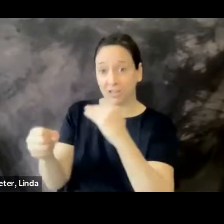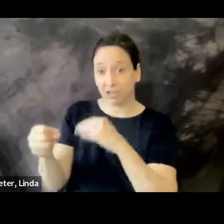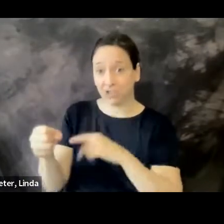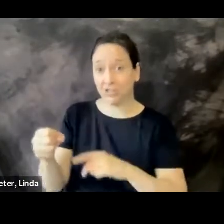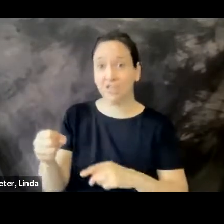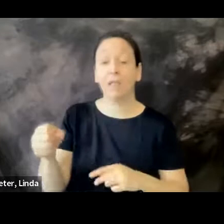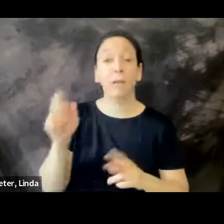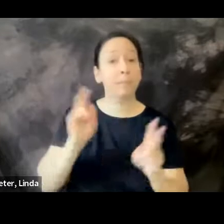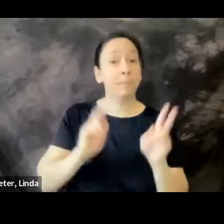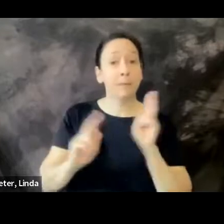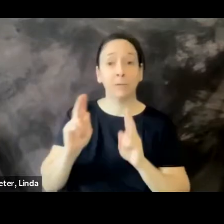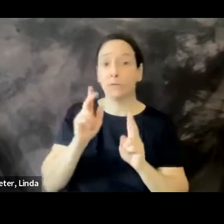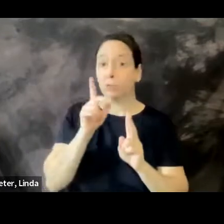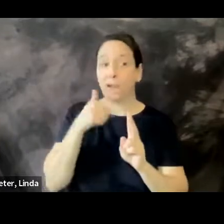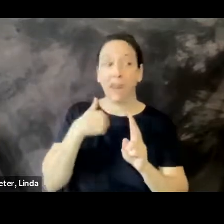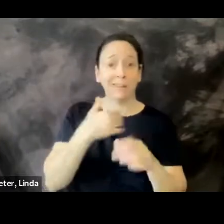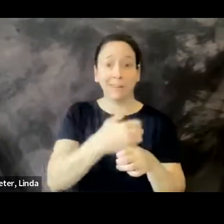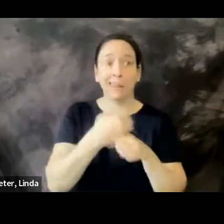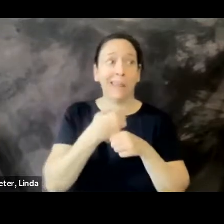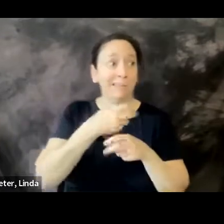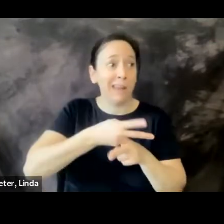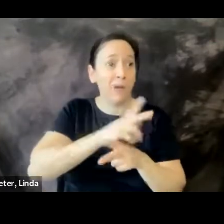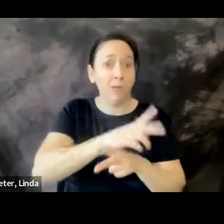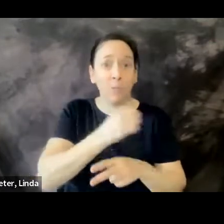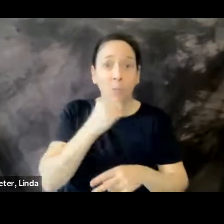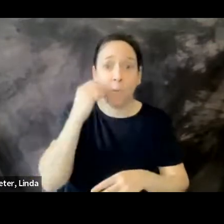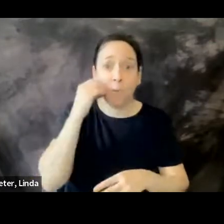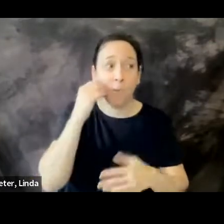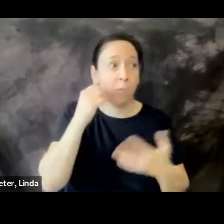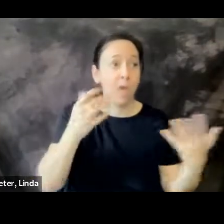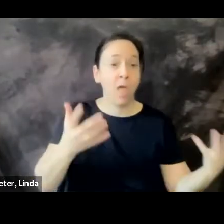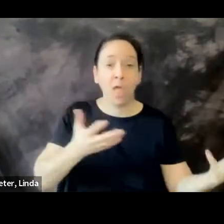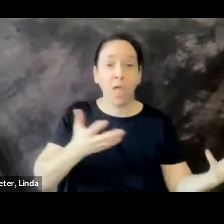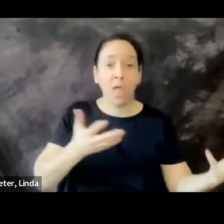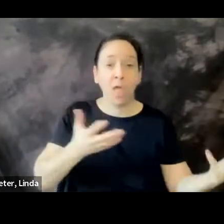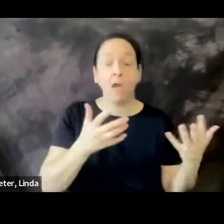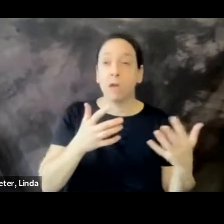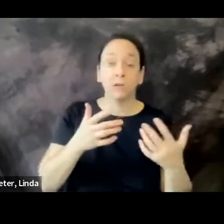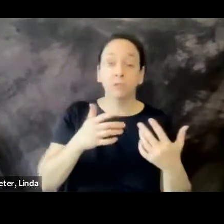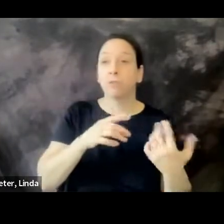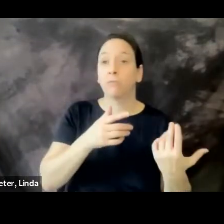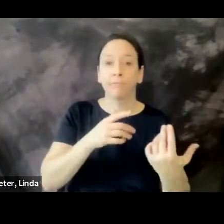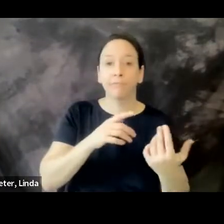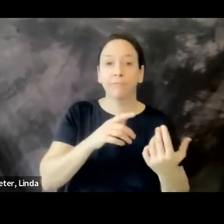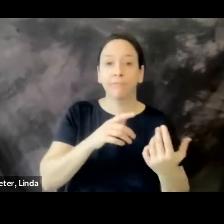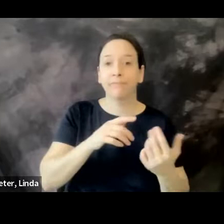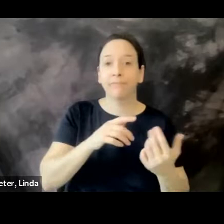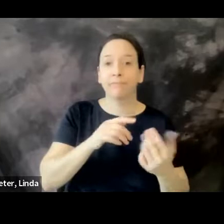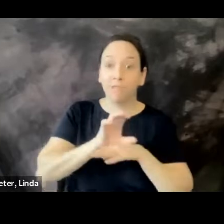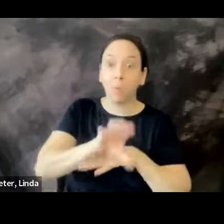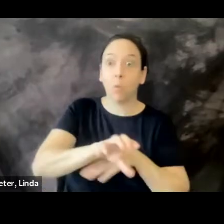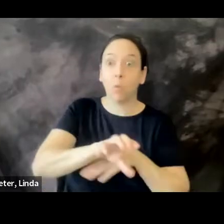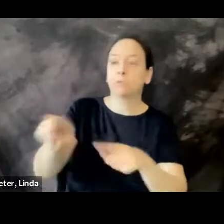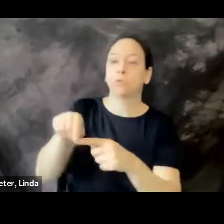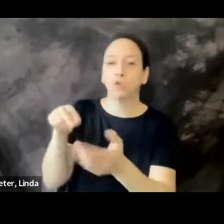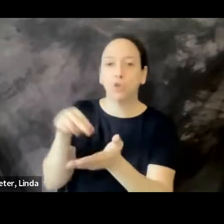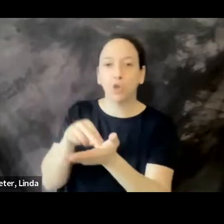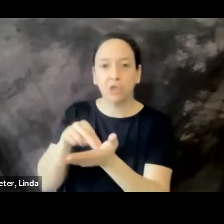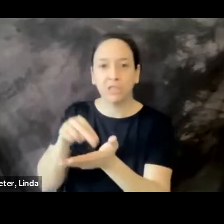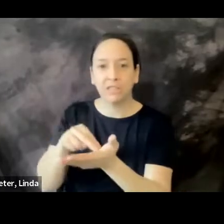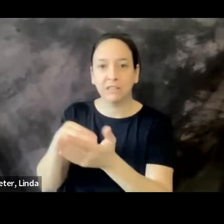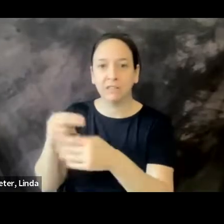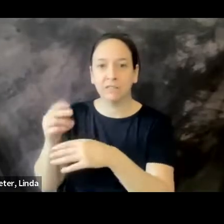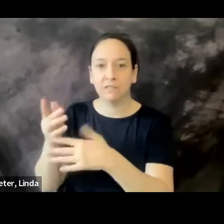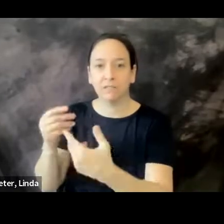who are unable to get the care they need in their home and are forced into nursing facilities and other institutions. So